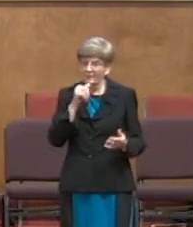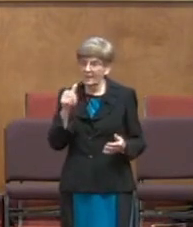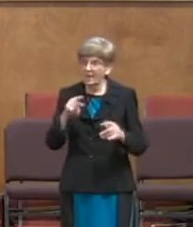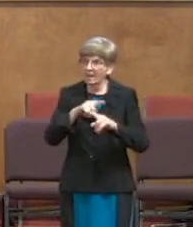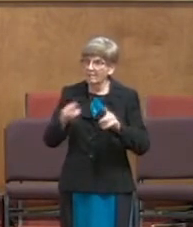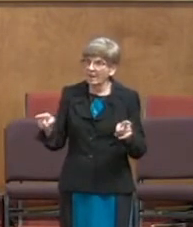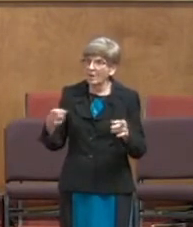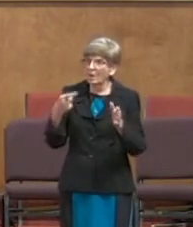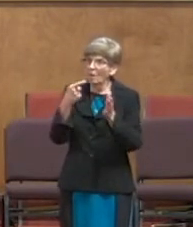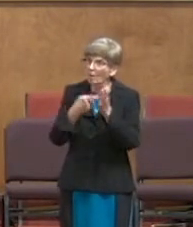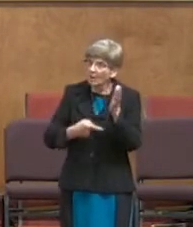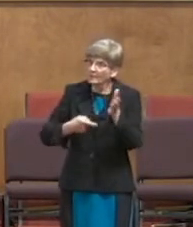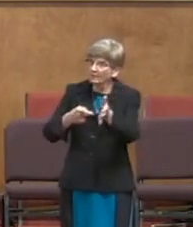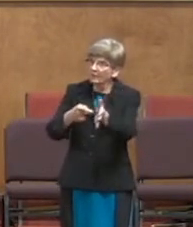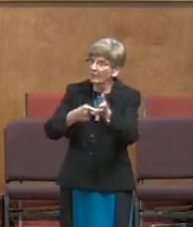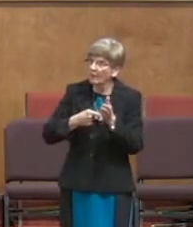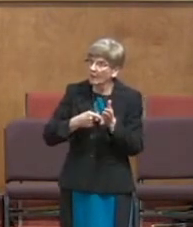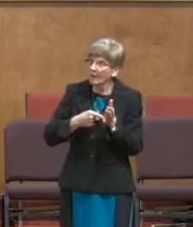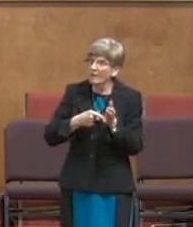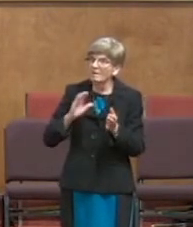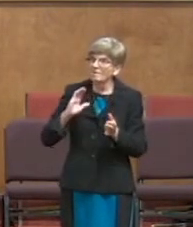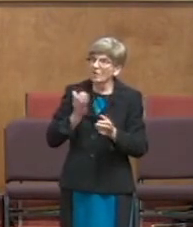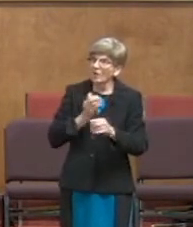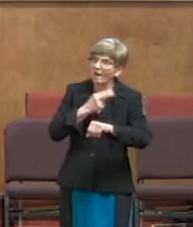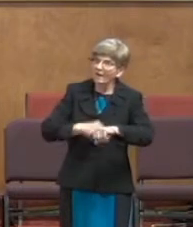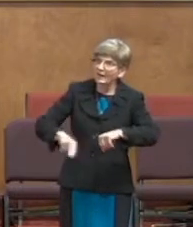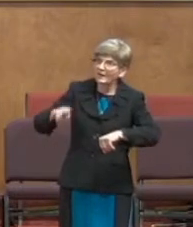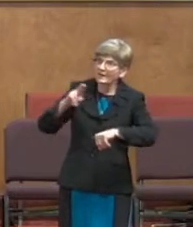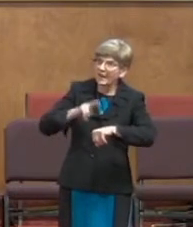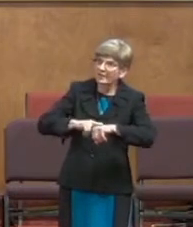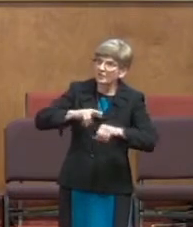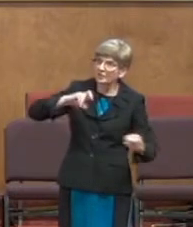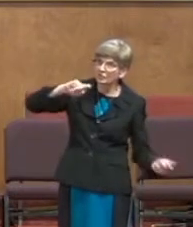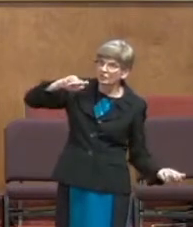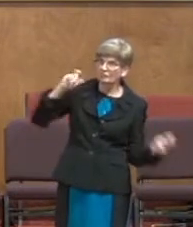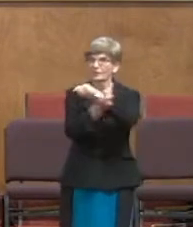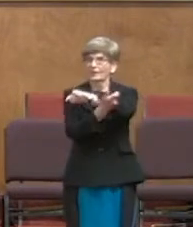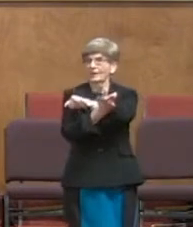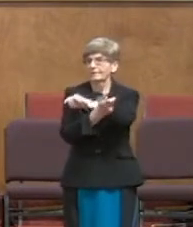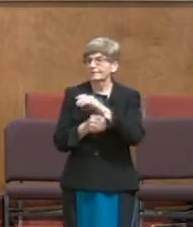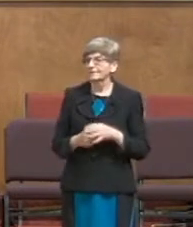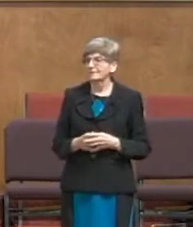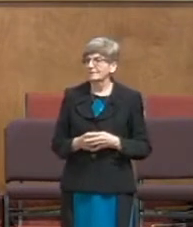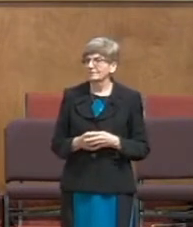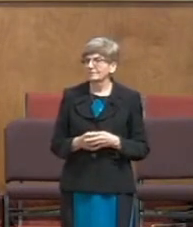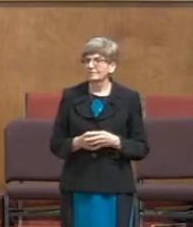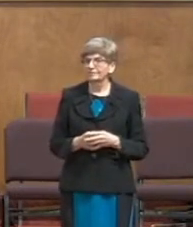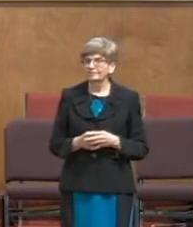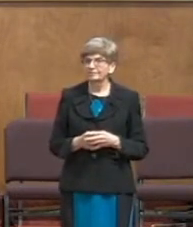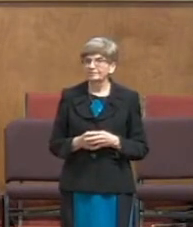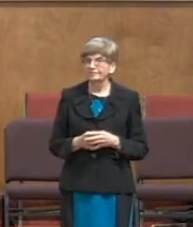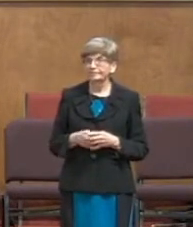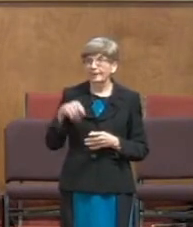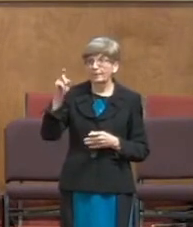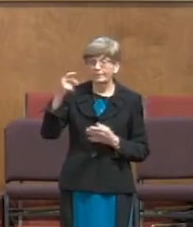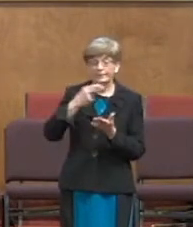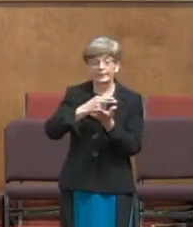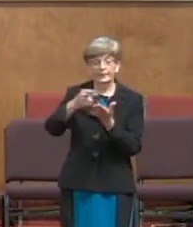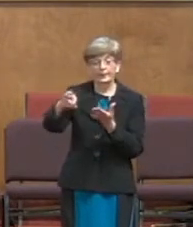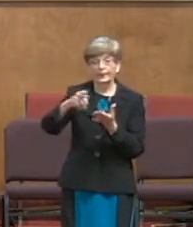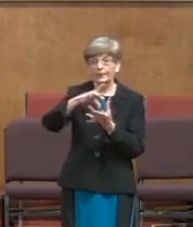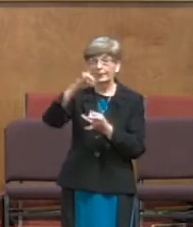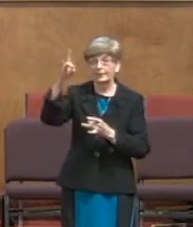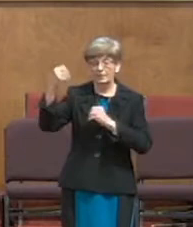take for our nation to be revived by the Holy Spirit of God?